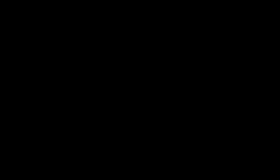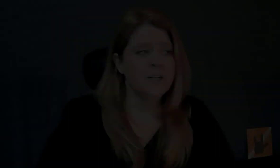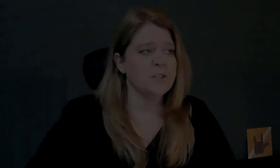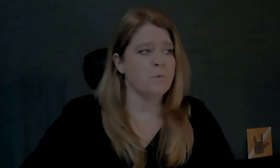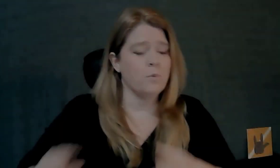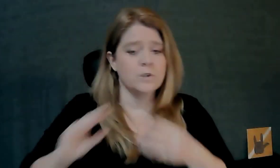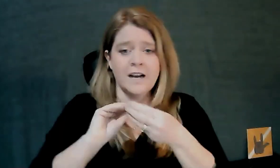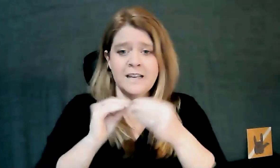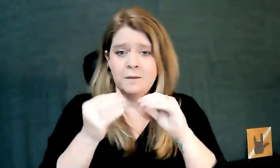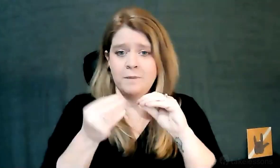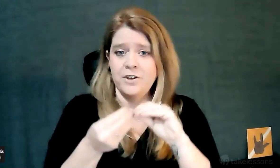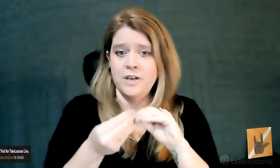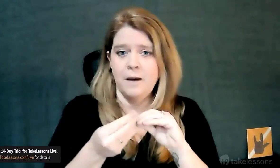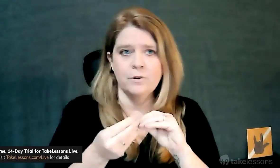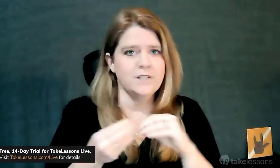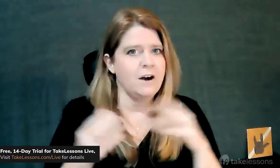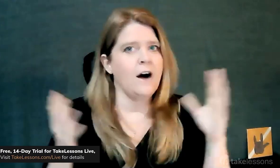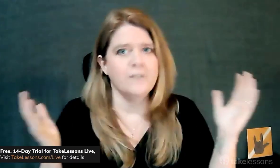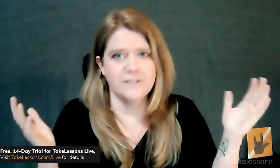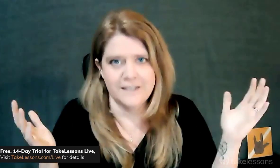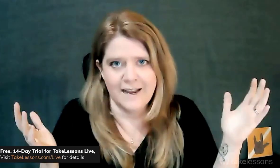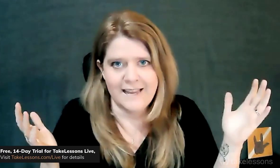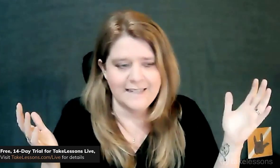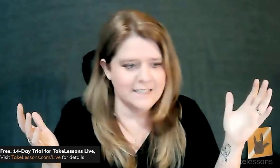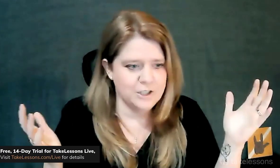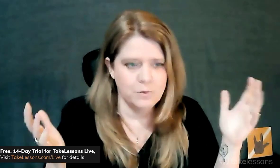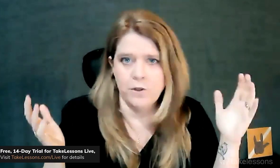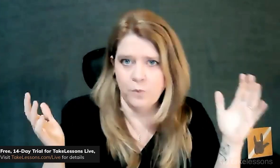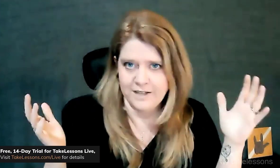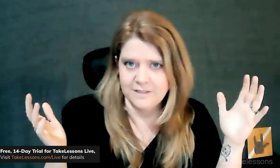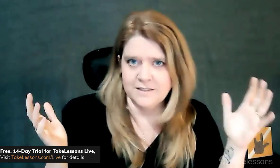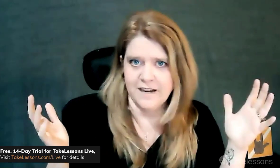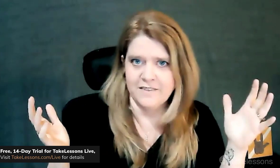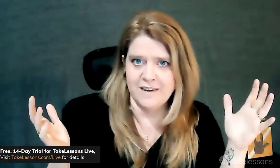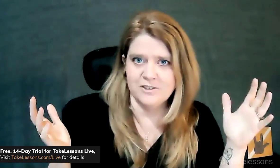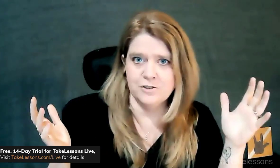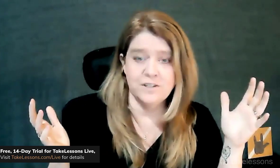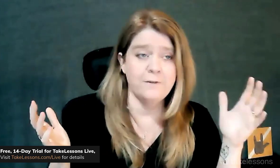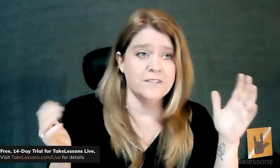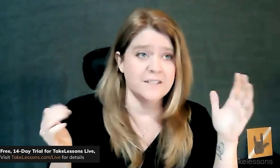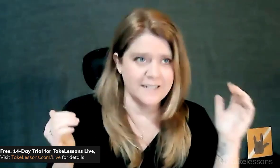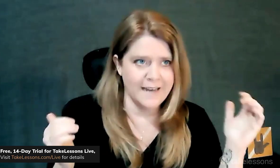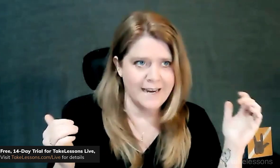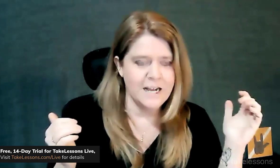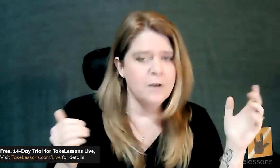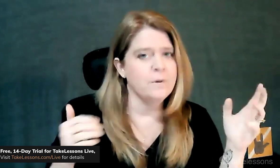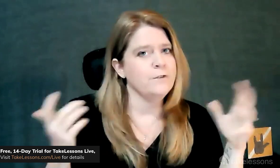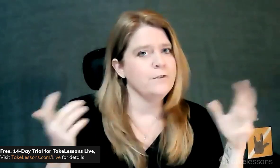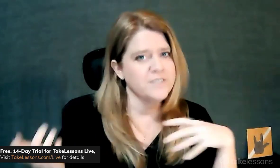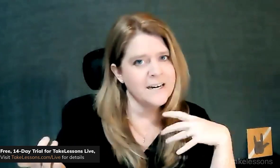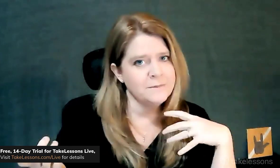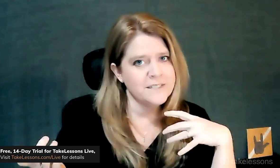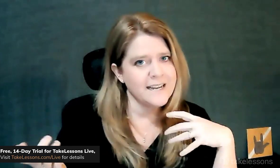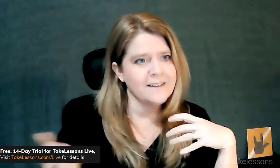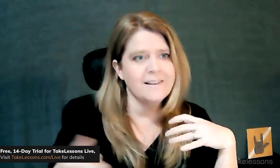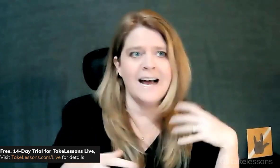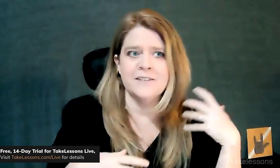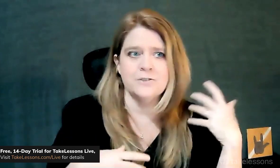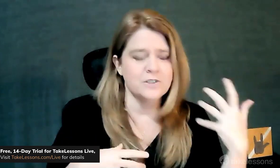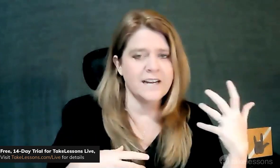So when we're talking about the numbers, now obviously I can't teach you all the way to sign the national deficit tonight, but if you sign up to take a class or you take